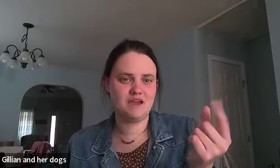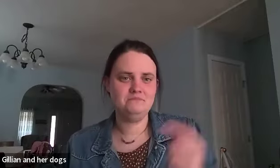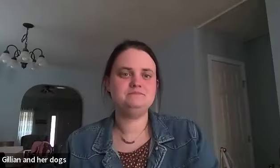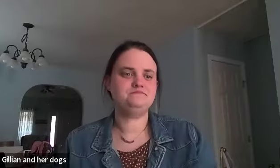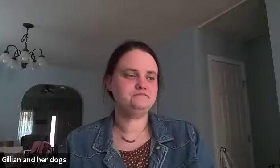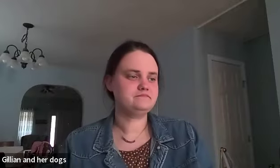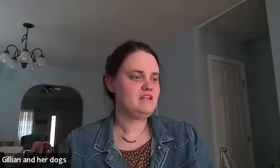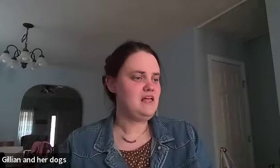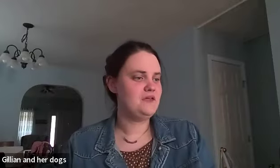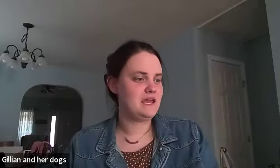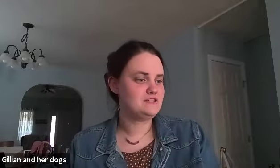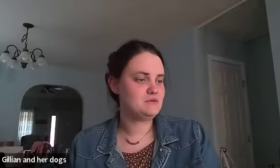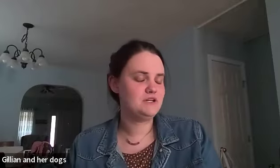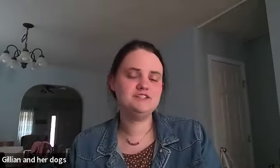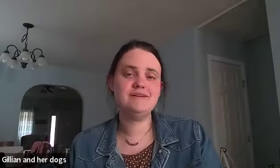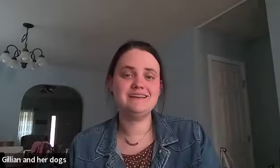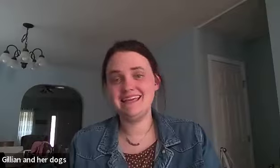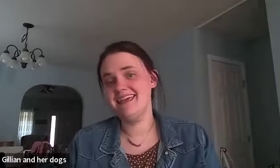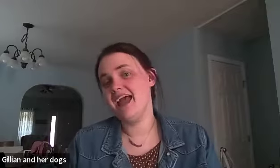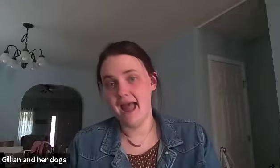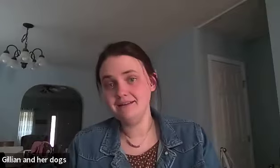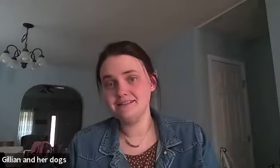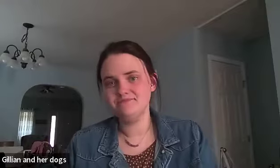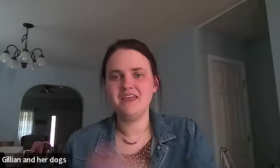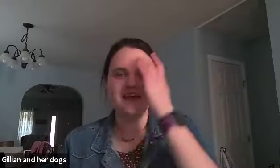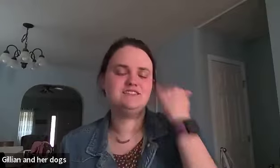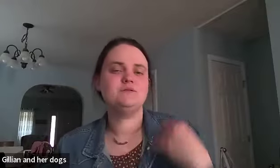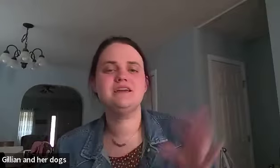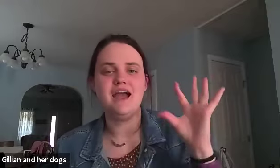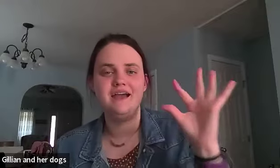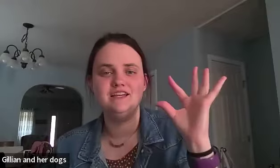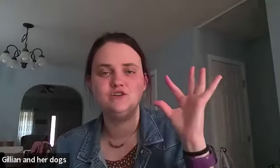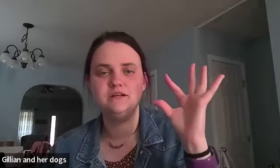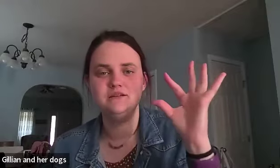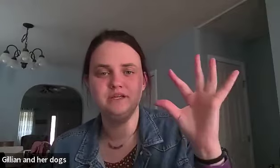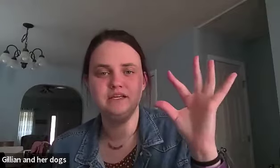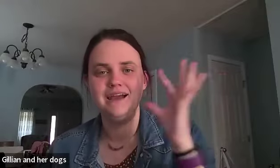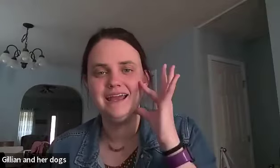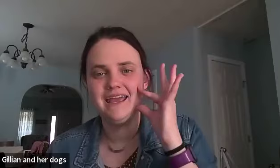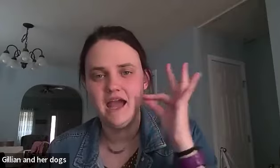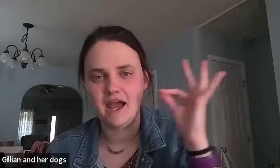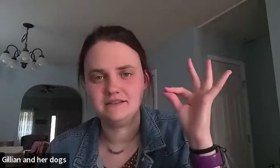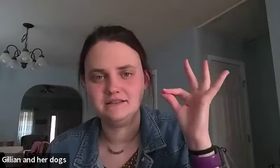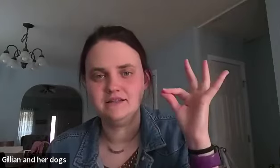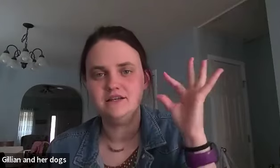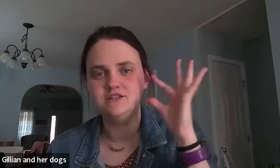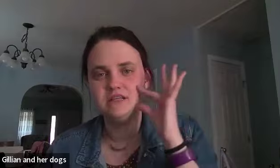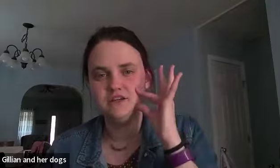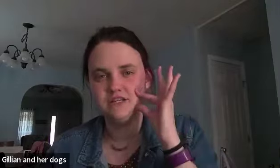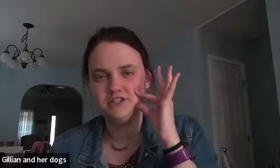Okay. And the next one we're going to do is a cat. And so a cat is going to be cat. So it's like you touch